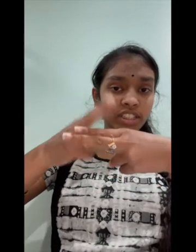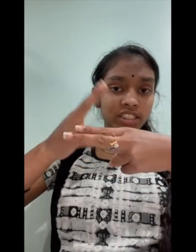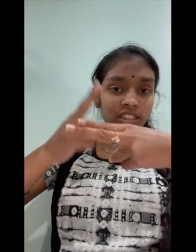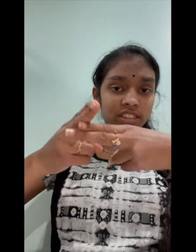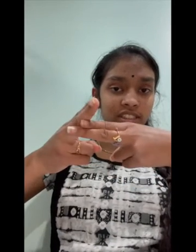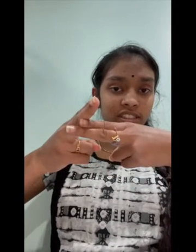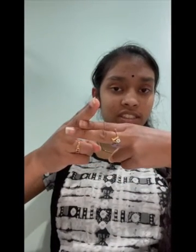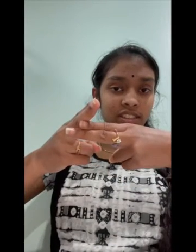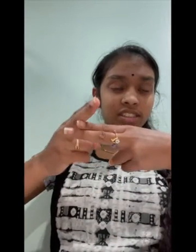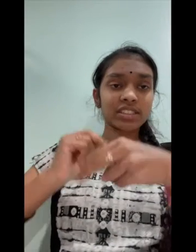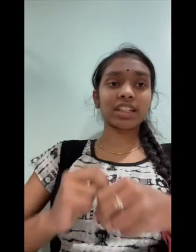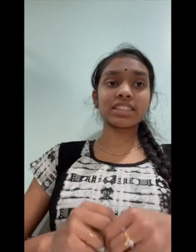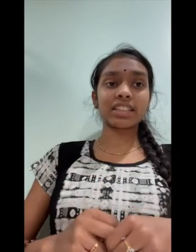fingers. That's name.